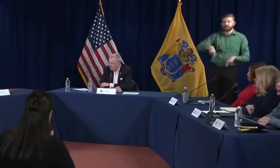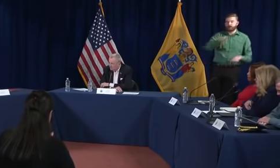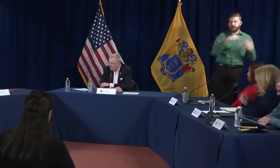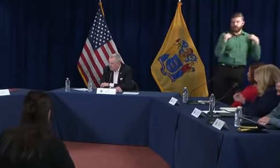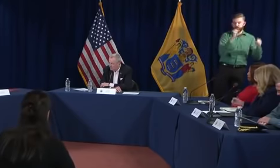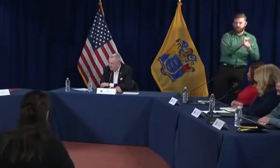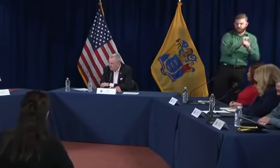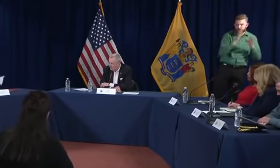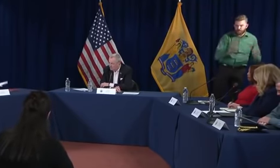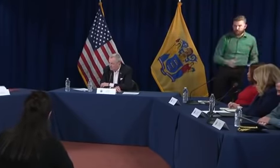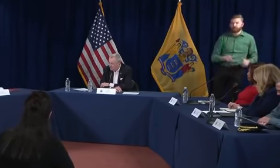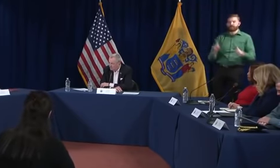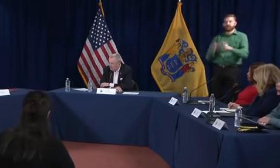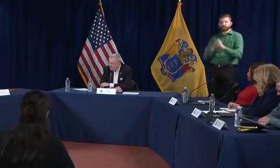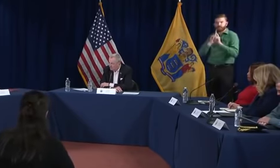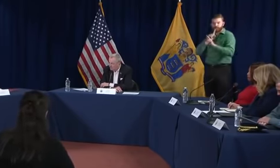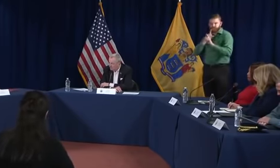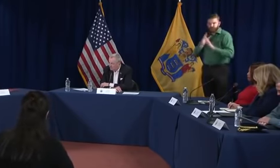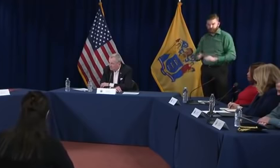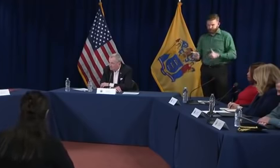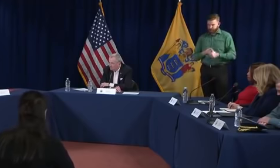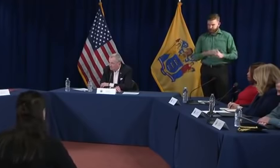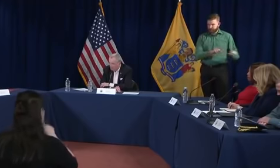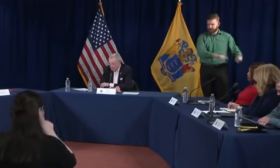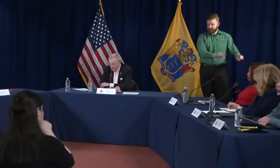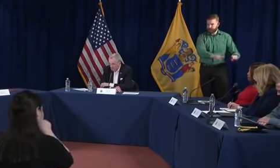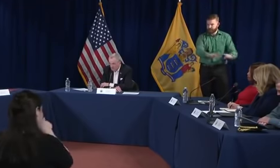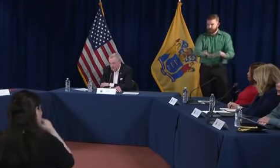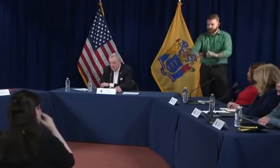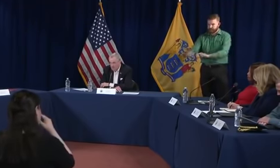collect 2,500 specimens a week.